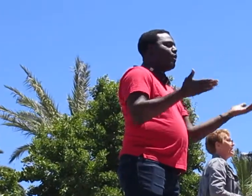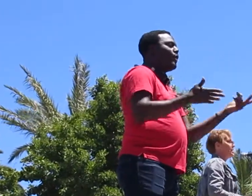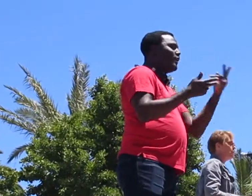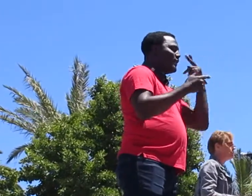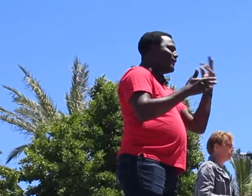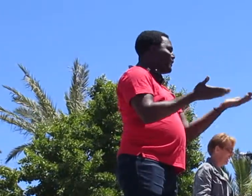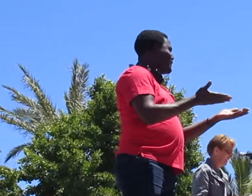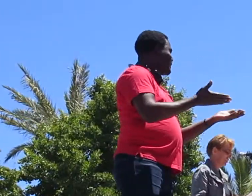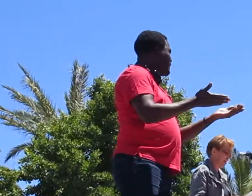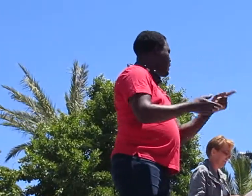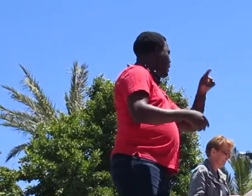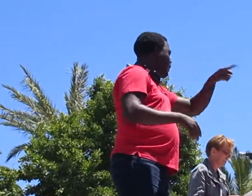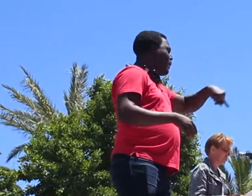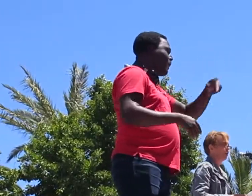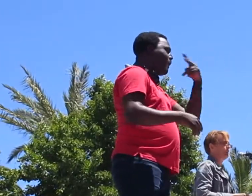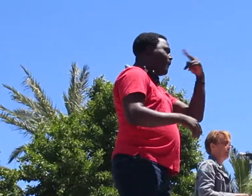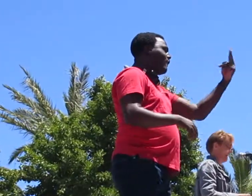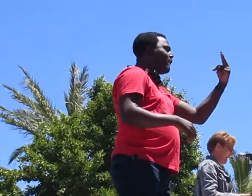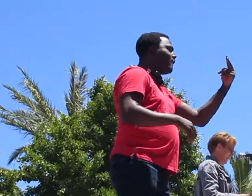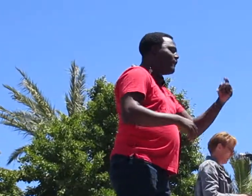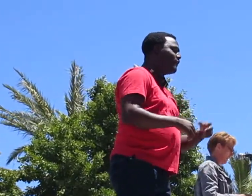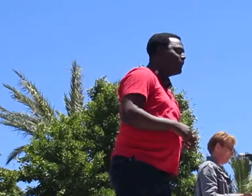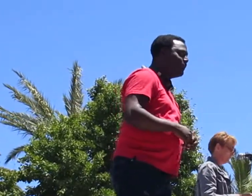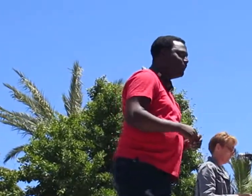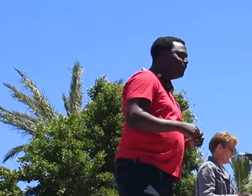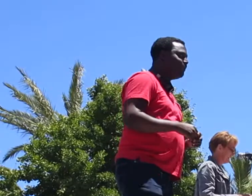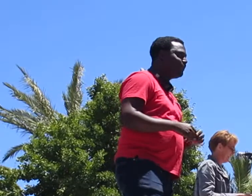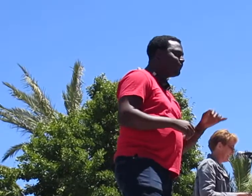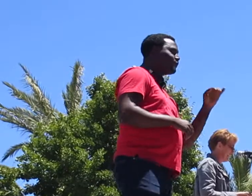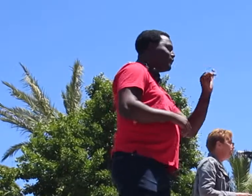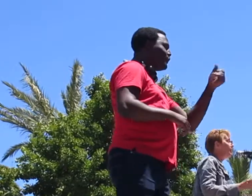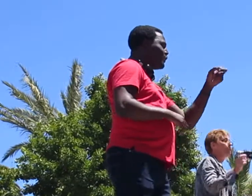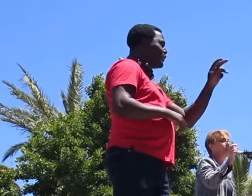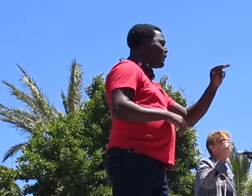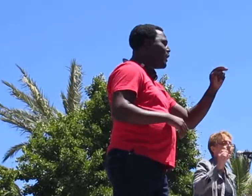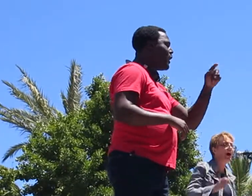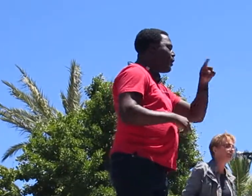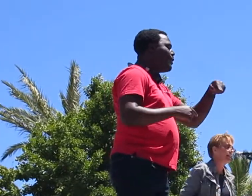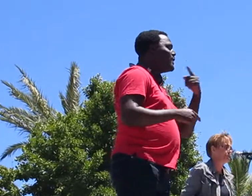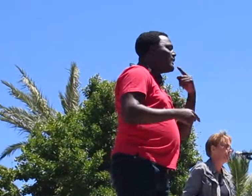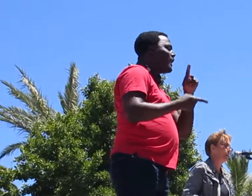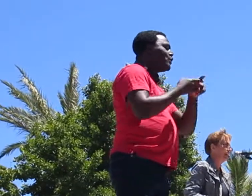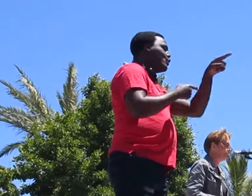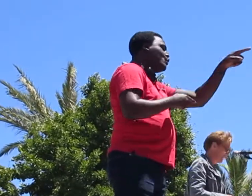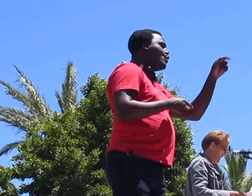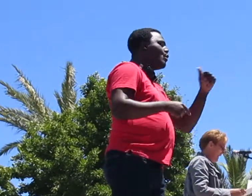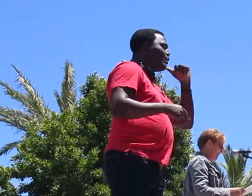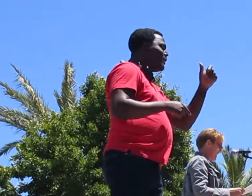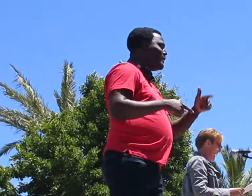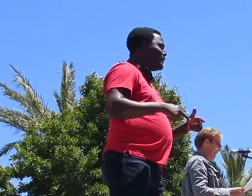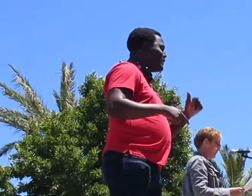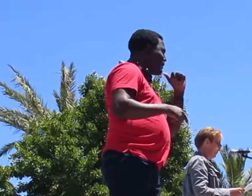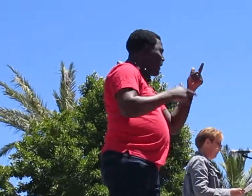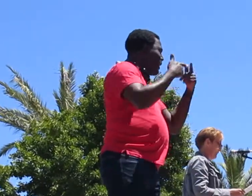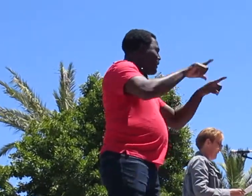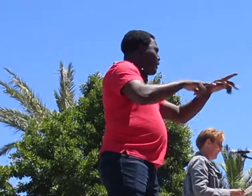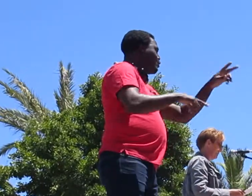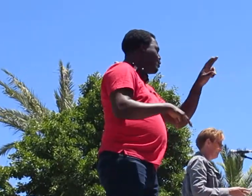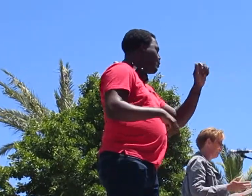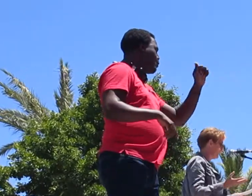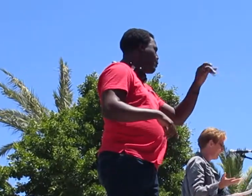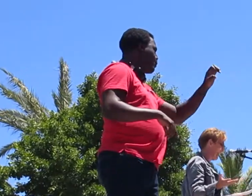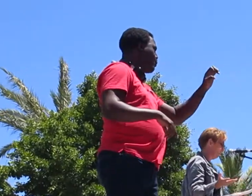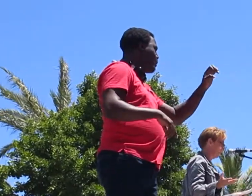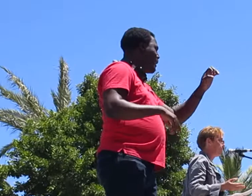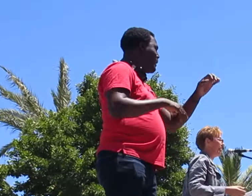We say to you, Jason Chaffetz, Chairman of the House Oversight Committee, that we will not let you raise the House of